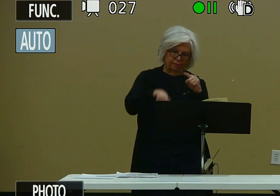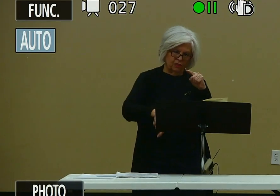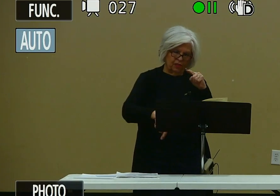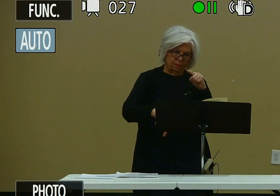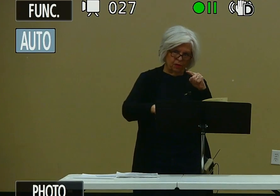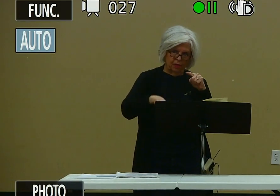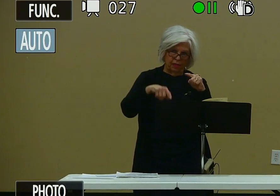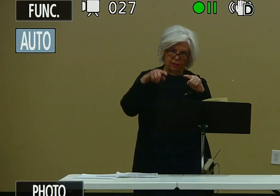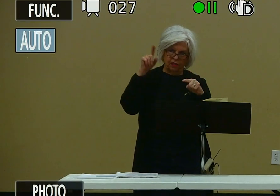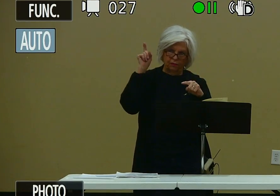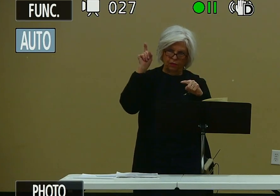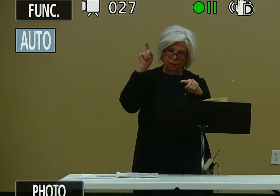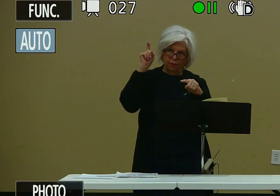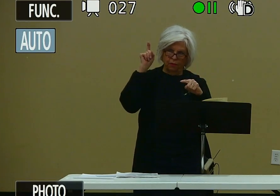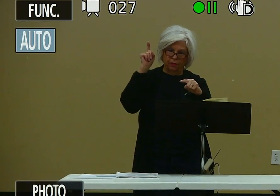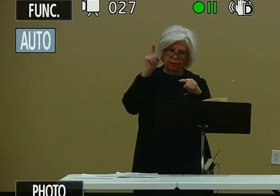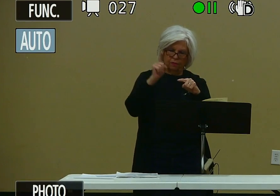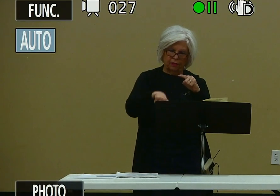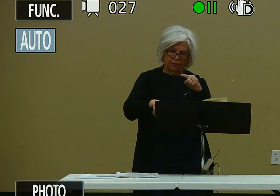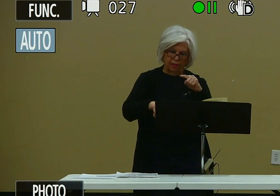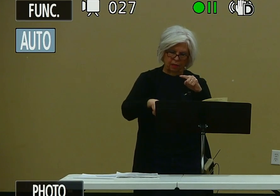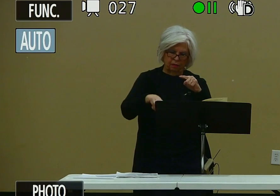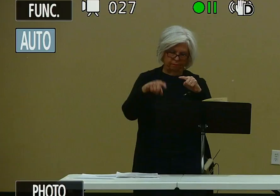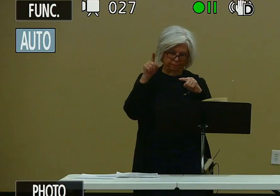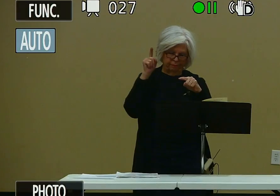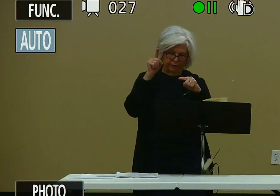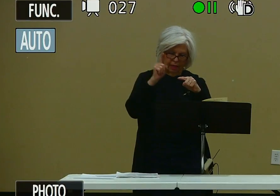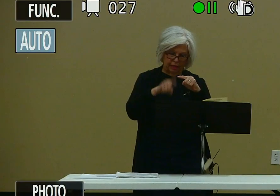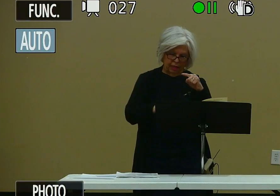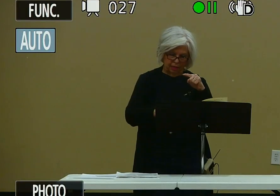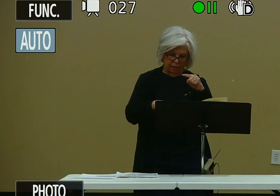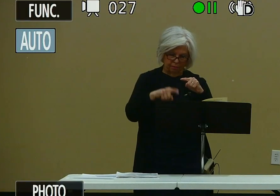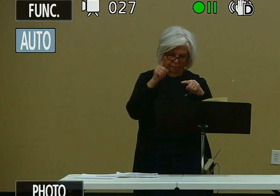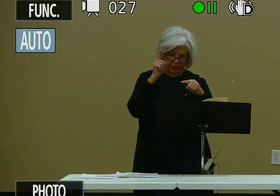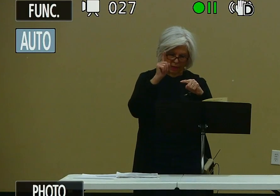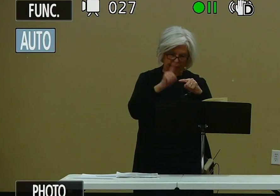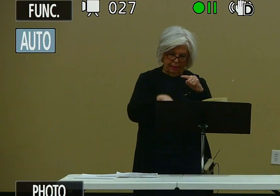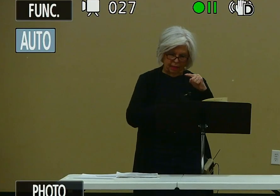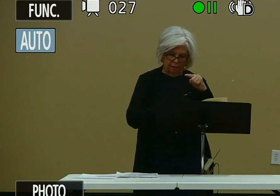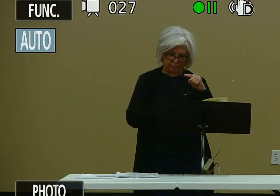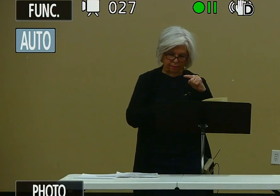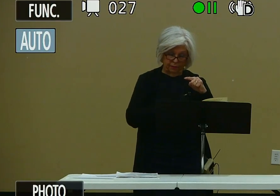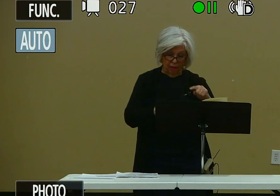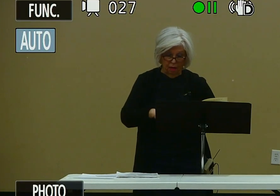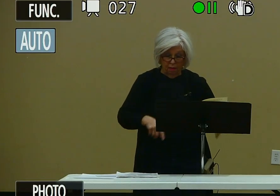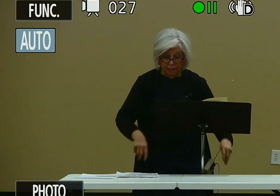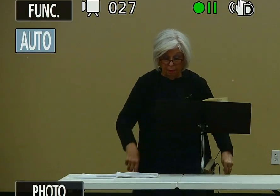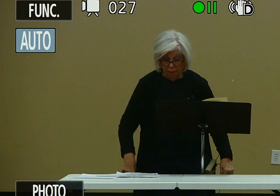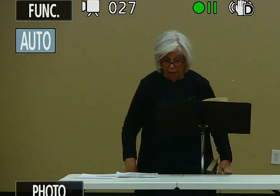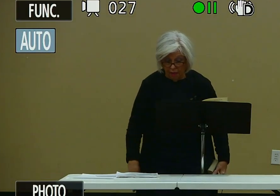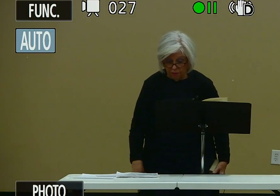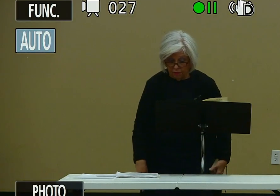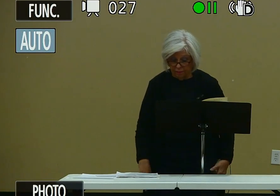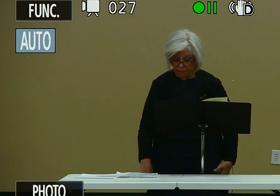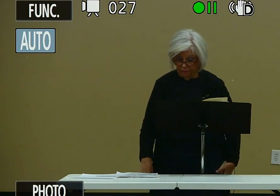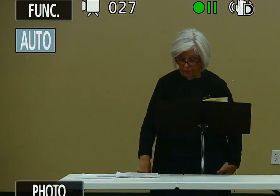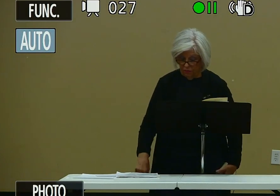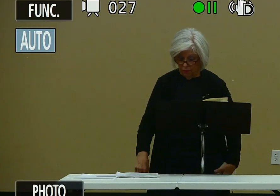Slap your index finger with your other index finger. Can't. Can't. Can't. Now must, this one